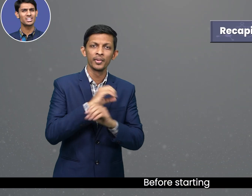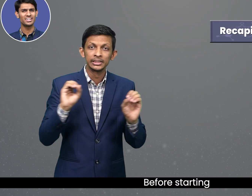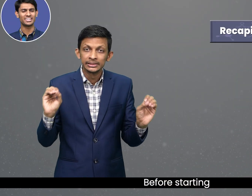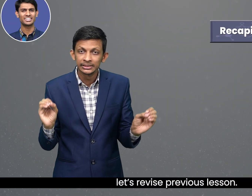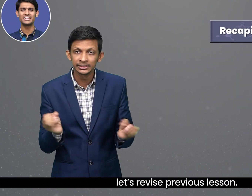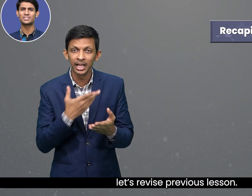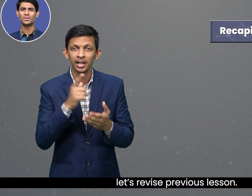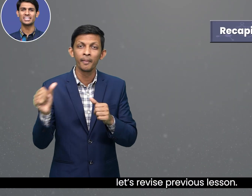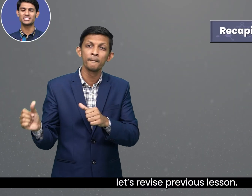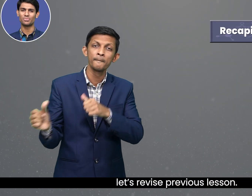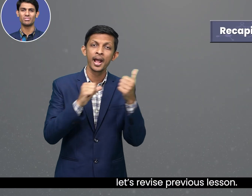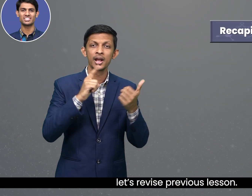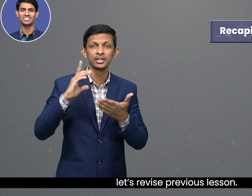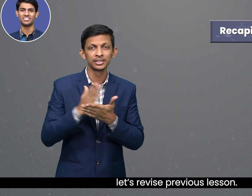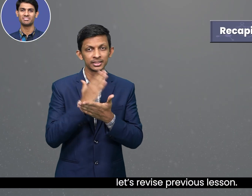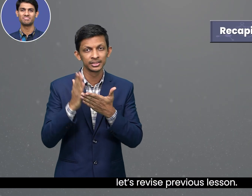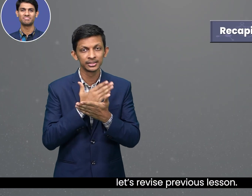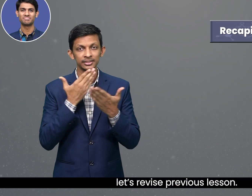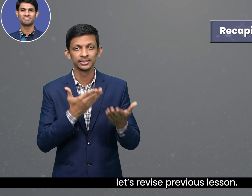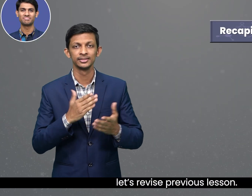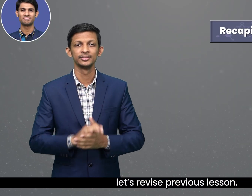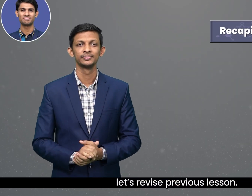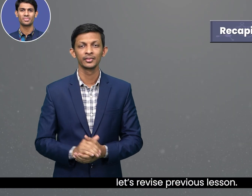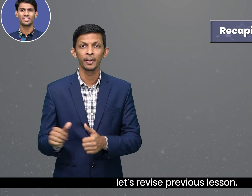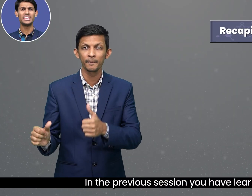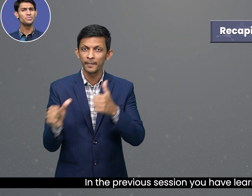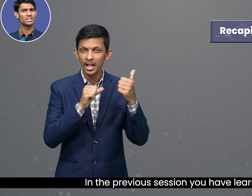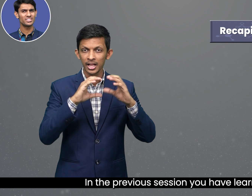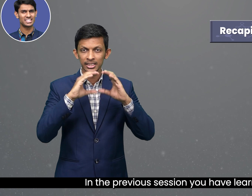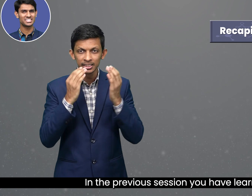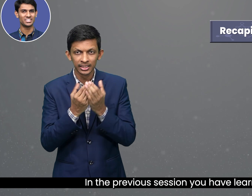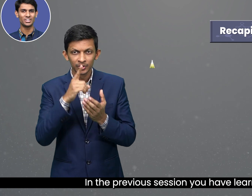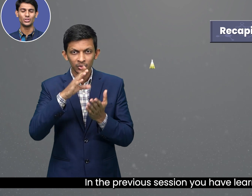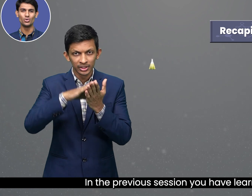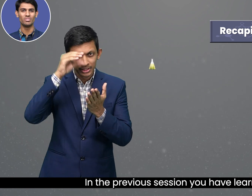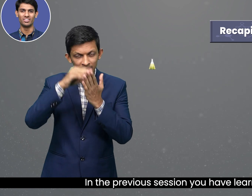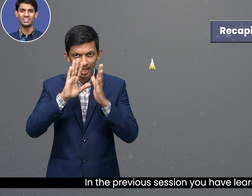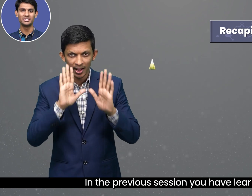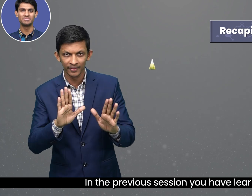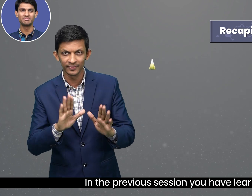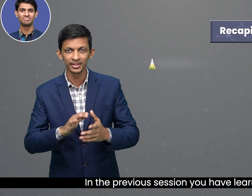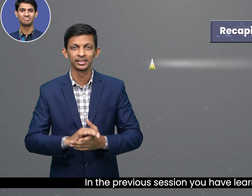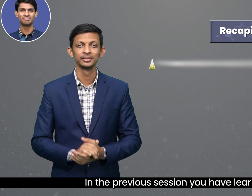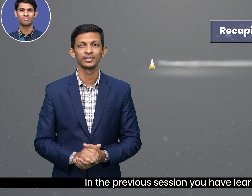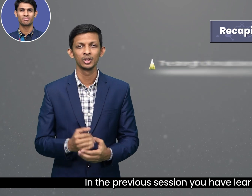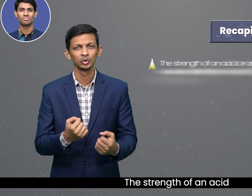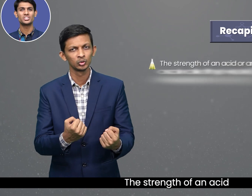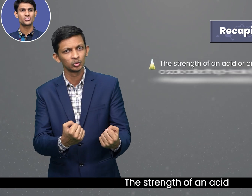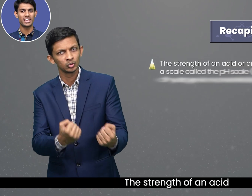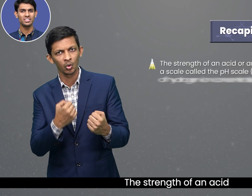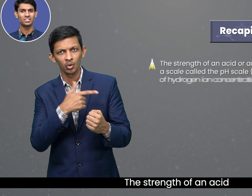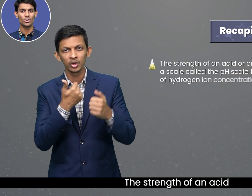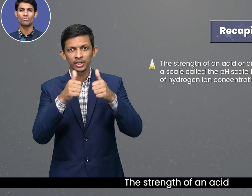Before starting, let's revise the previous lesson. In the previous session, you've learned